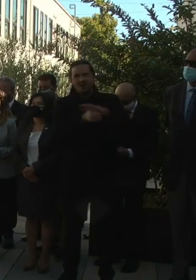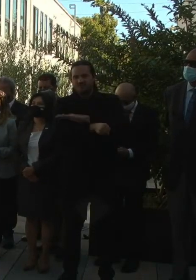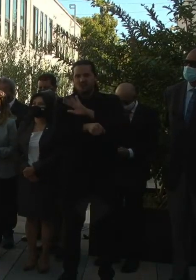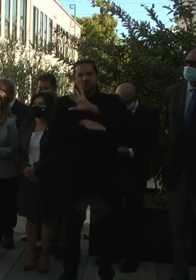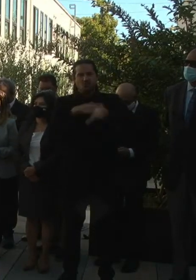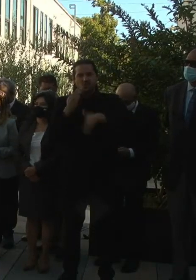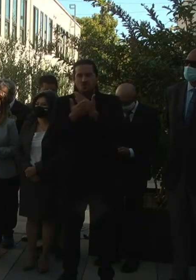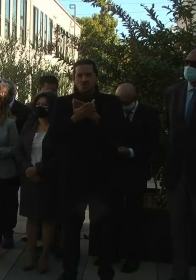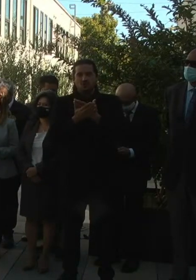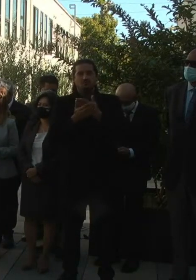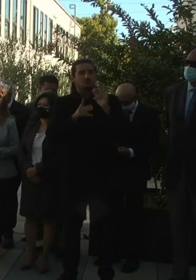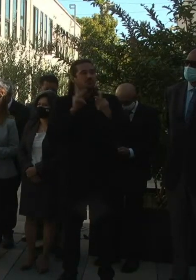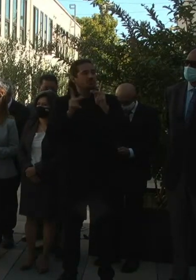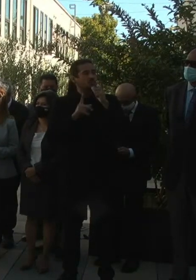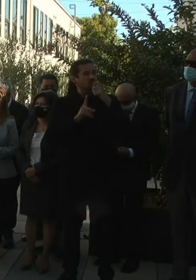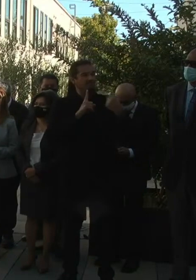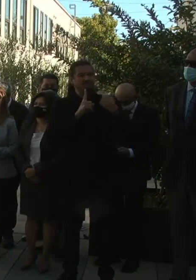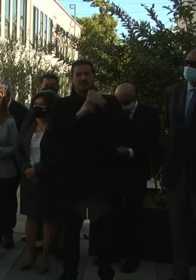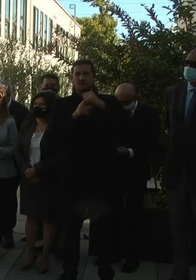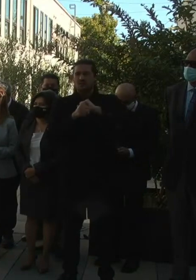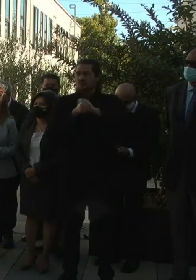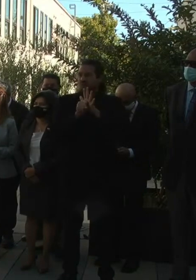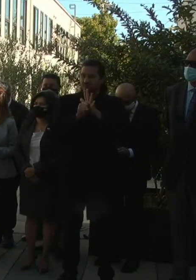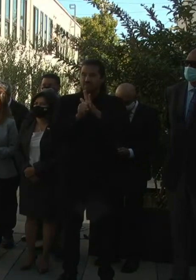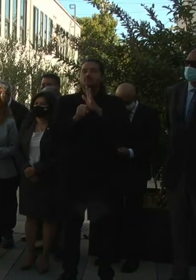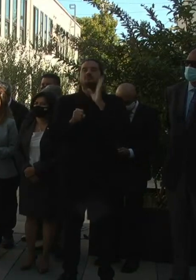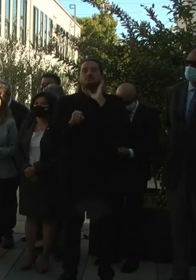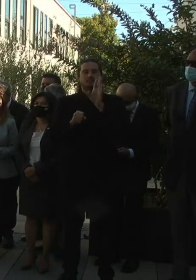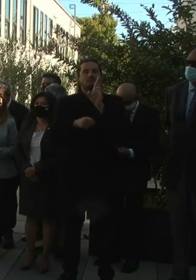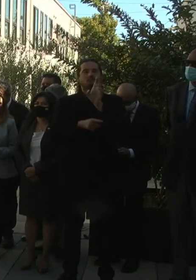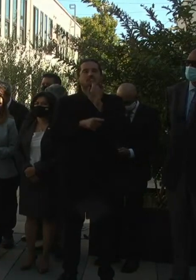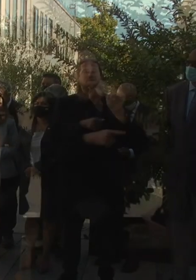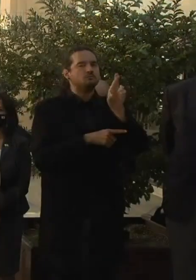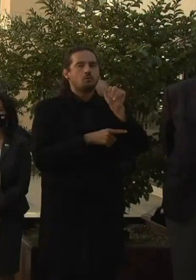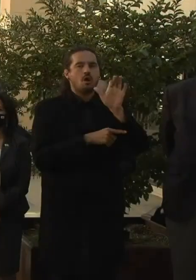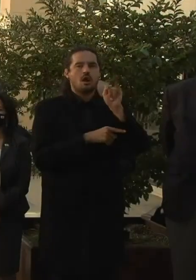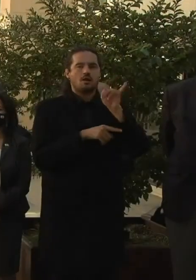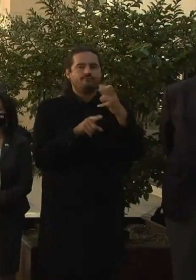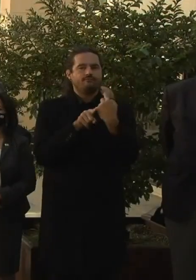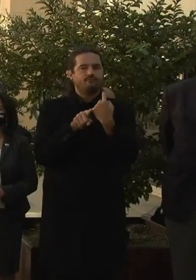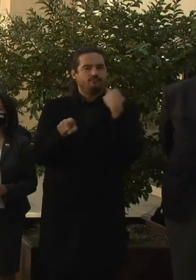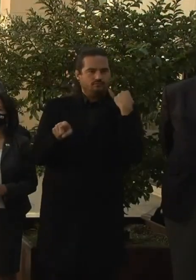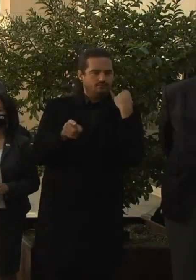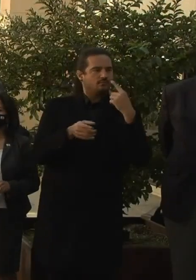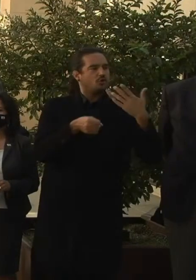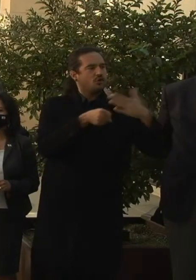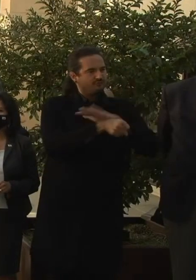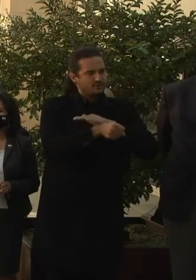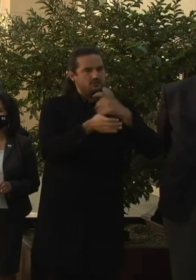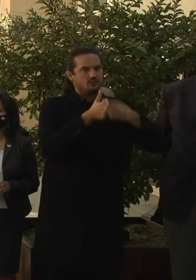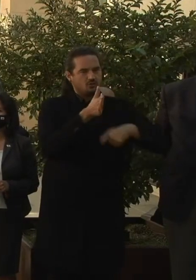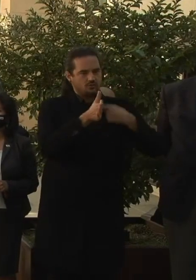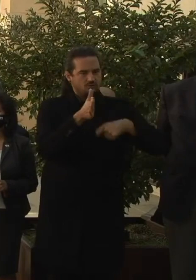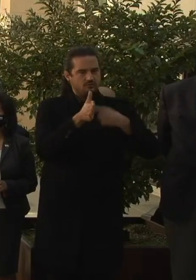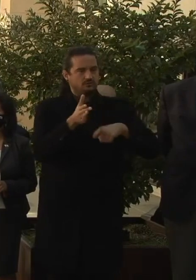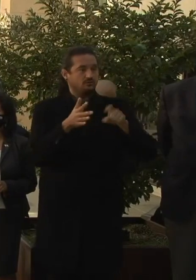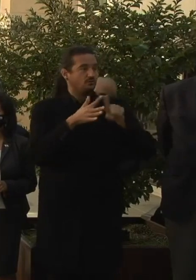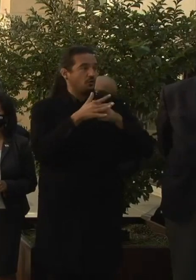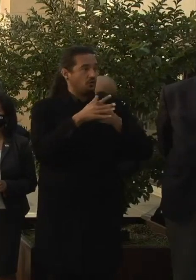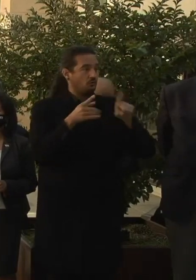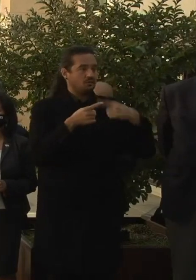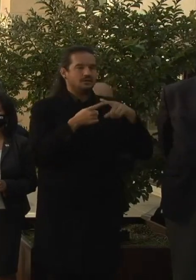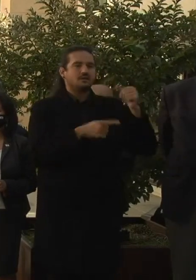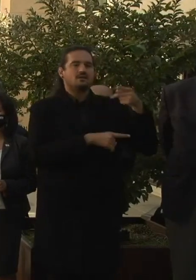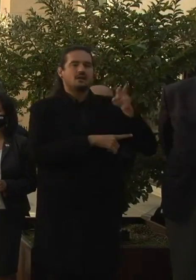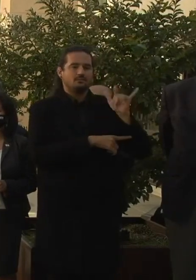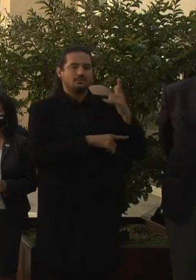by COVID going back to April of last year through the end of this month. Now, more work has to be done. But you made a point that's an important